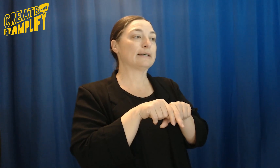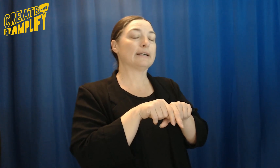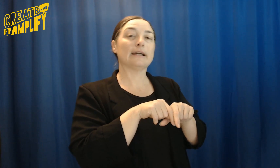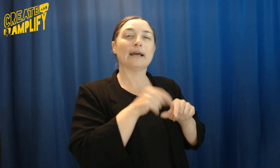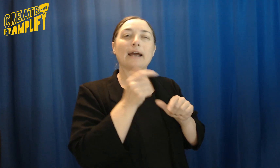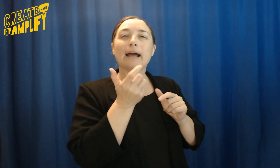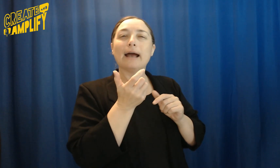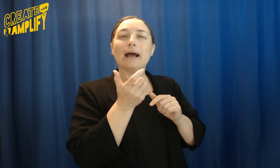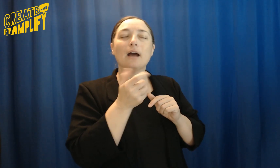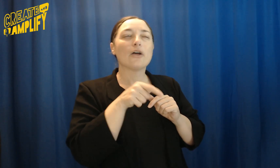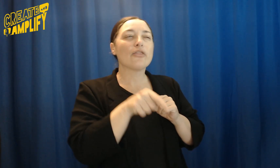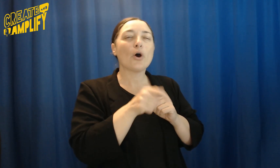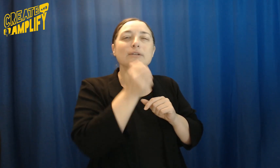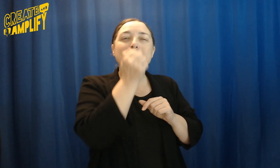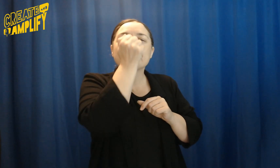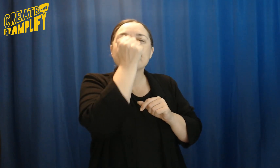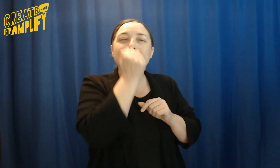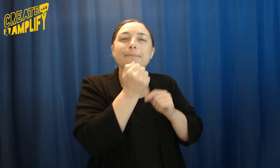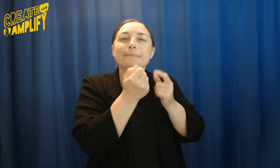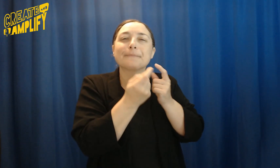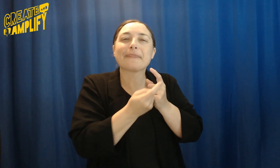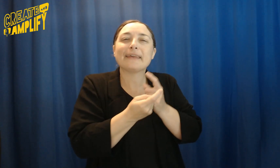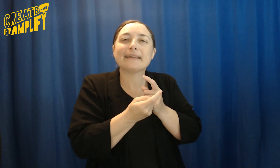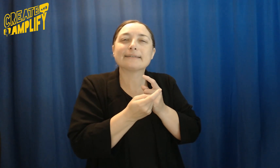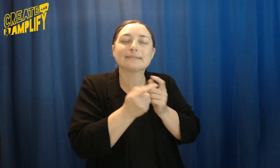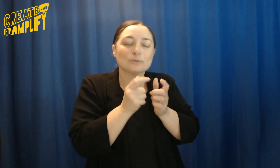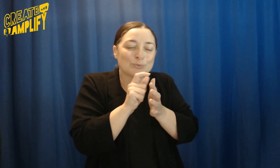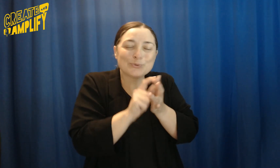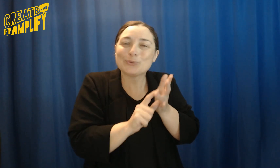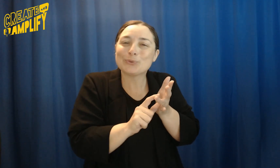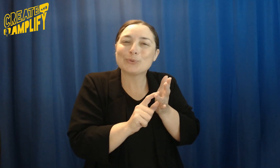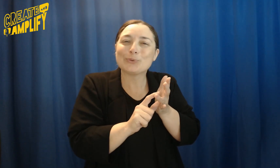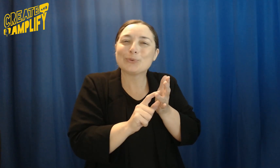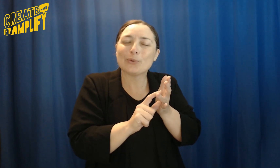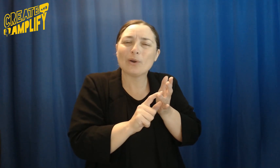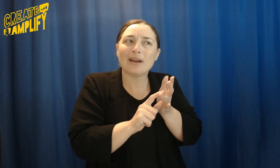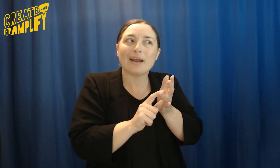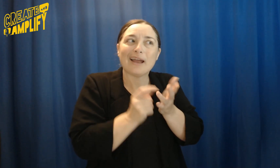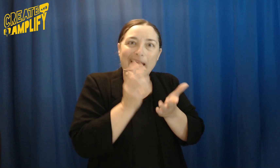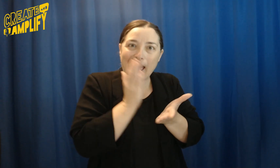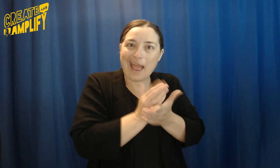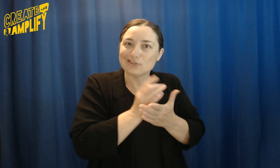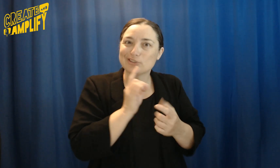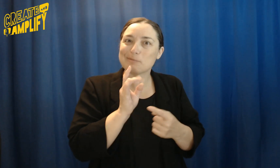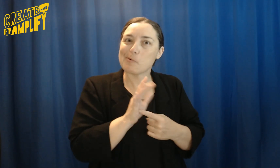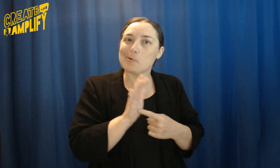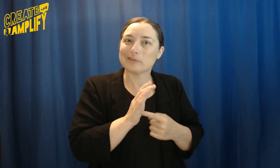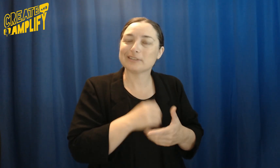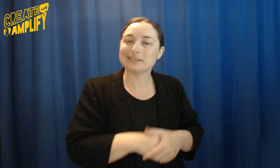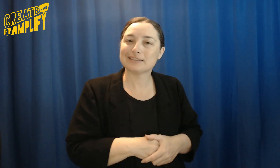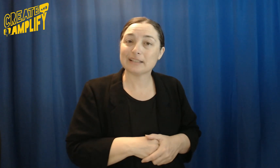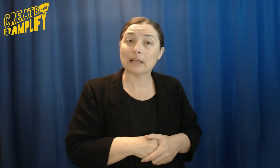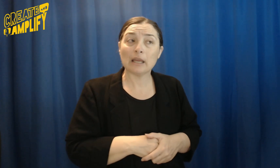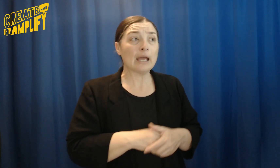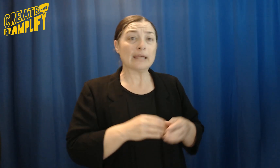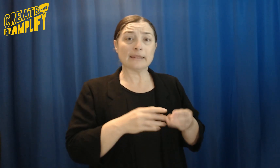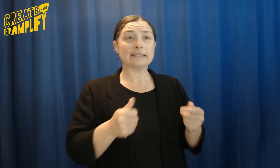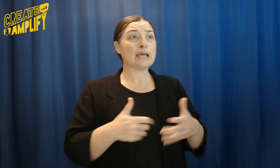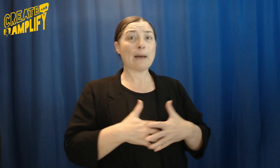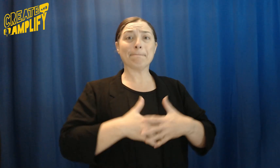than you might think. There's a lot of really amazing, impressive, big, loud actions that everyone knows